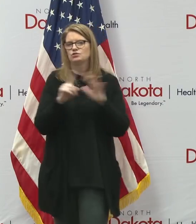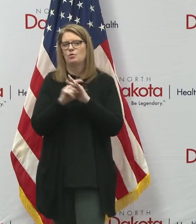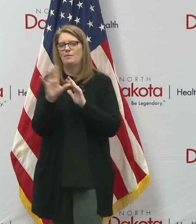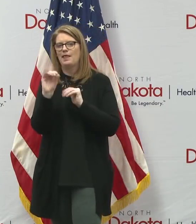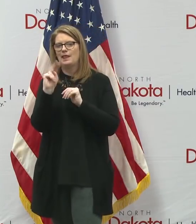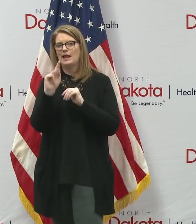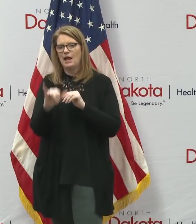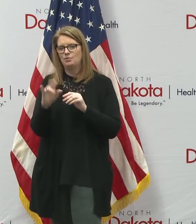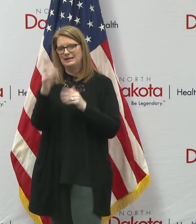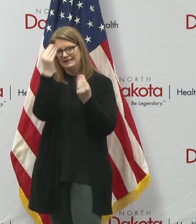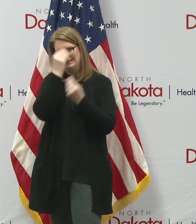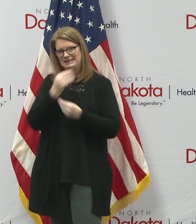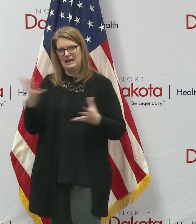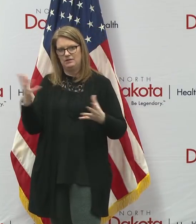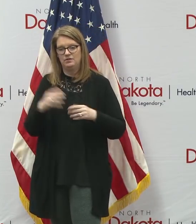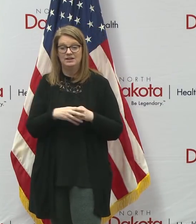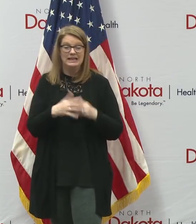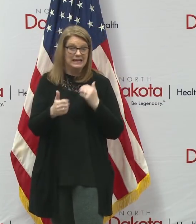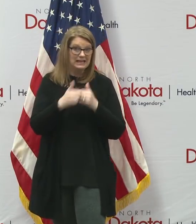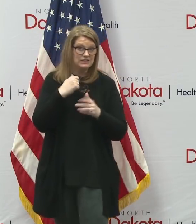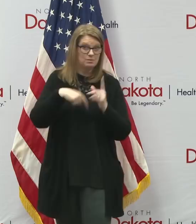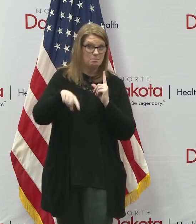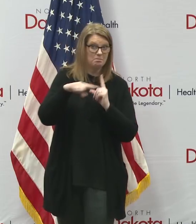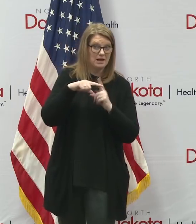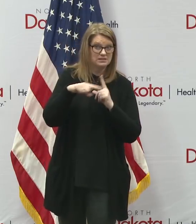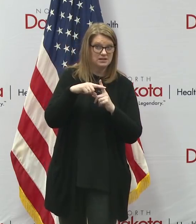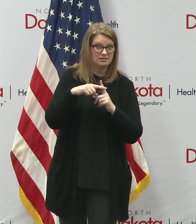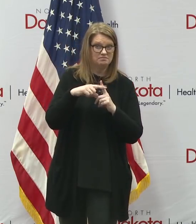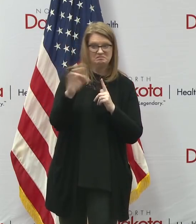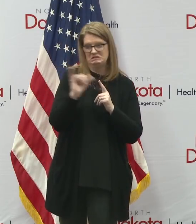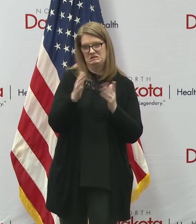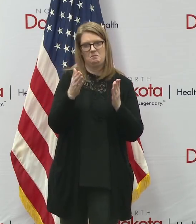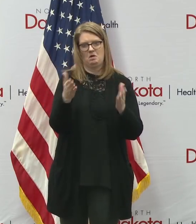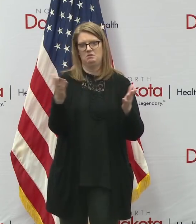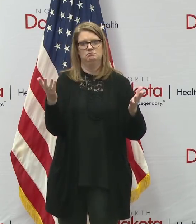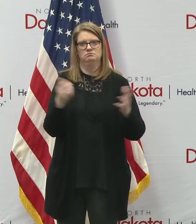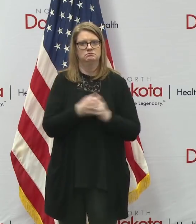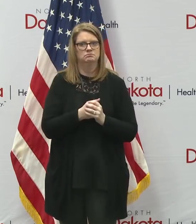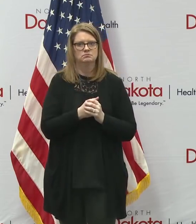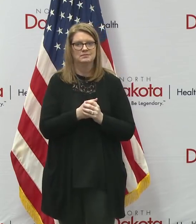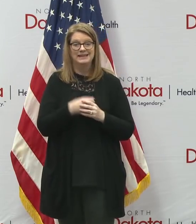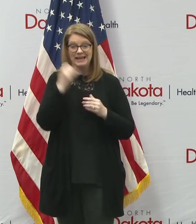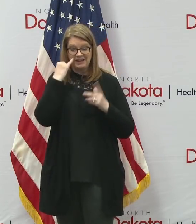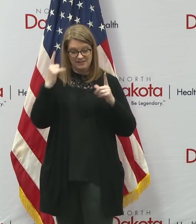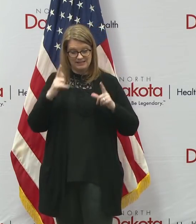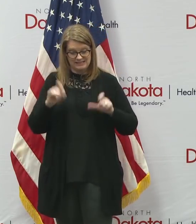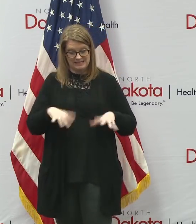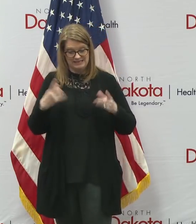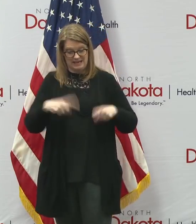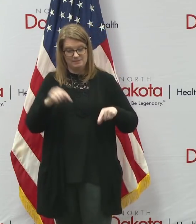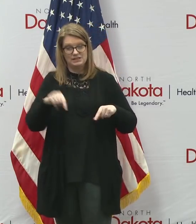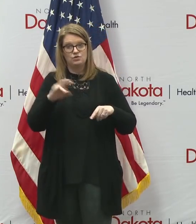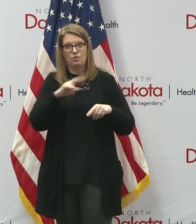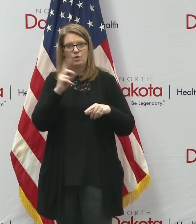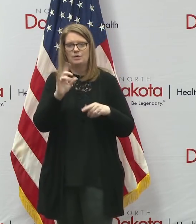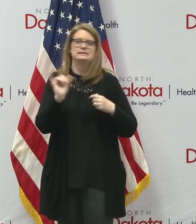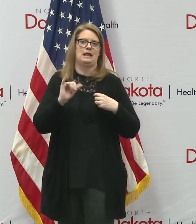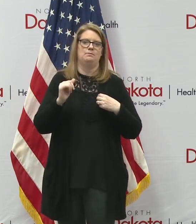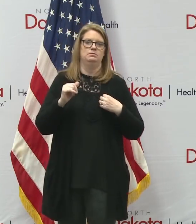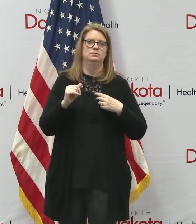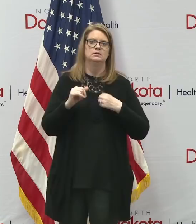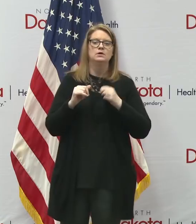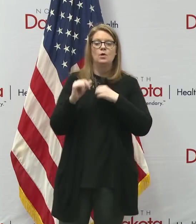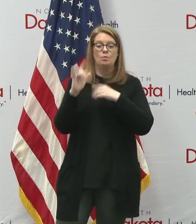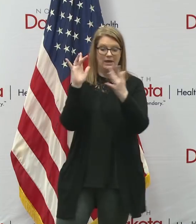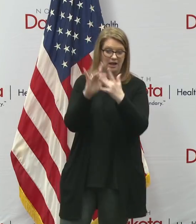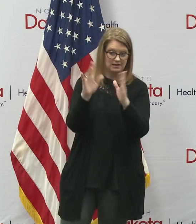So we treat every positive the same way that is done. If the test is done in North Dakota, we treat it the same way. We contact